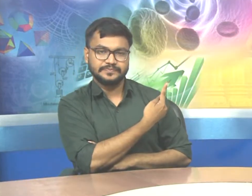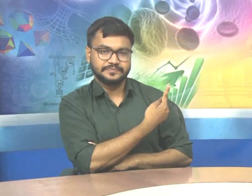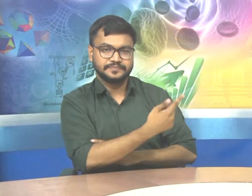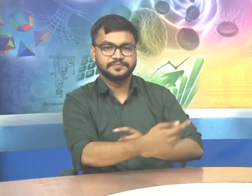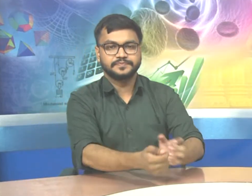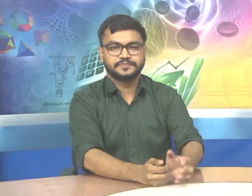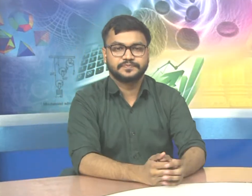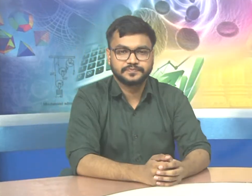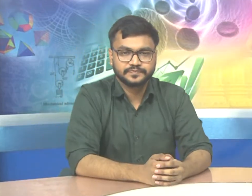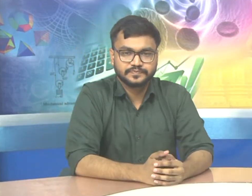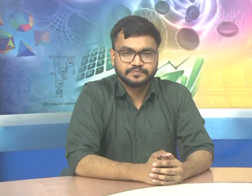electromagnetic, etc.